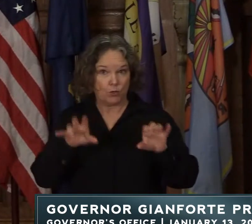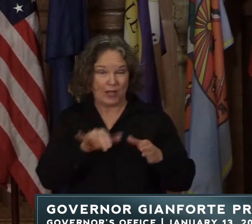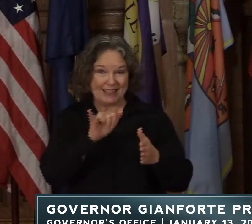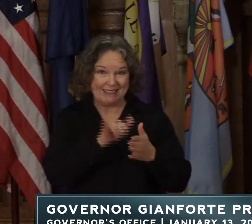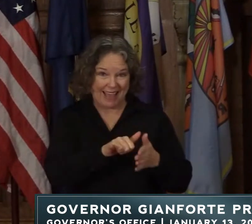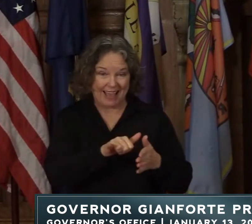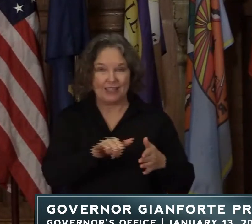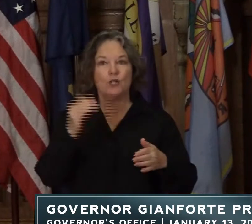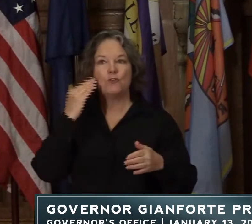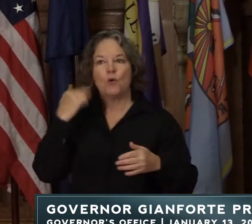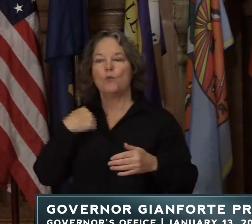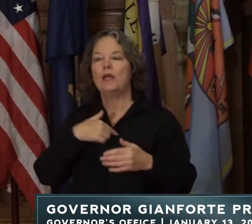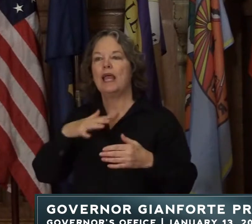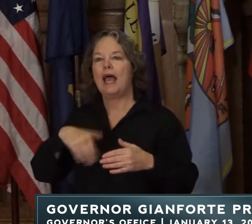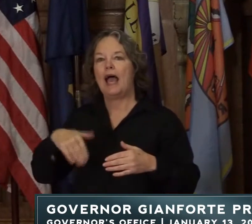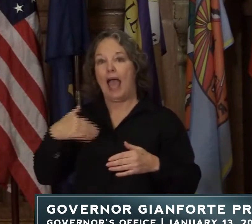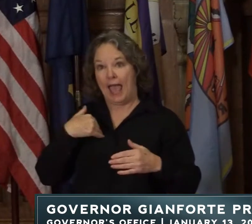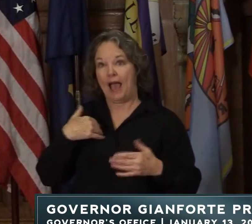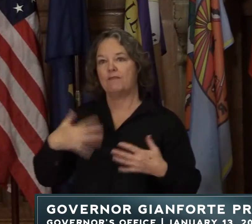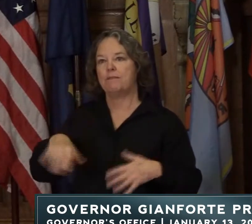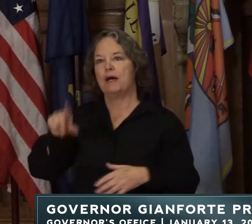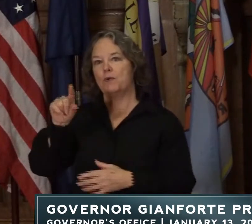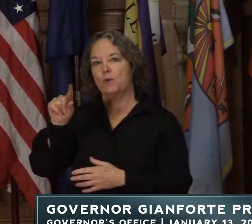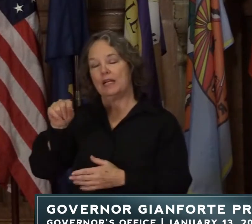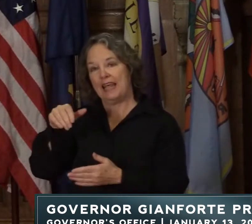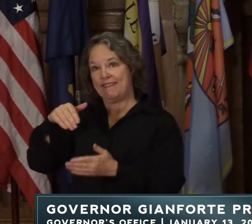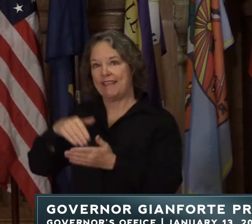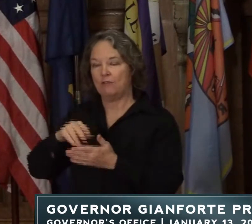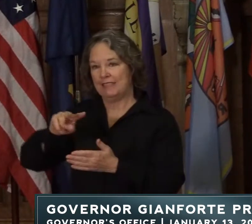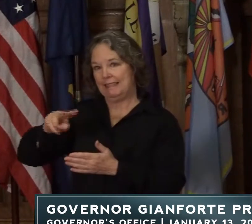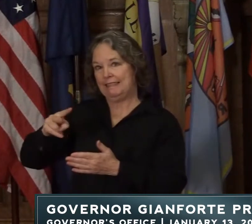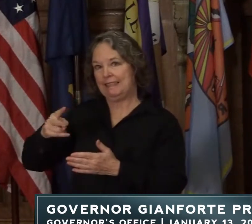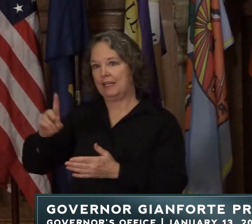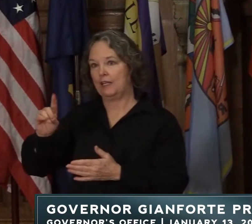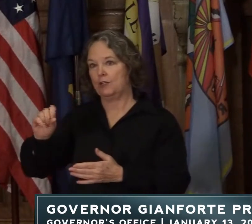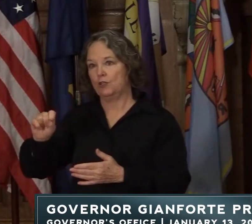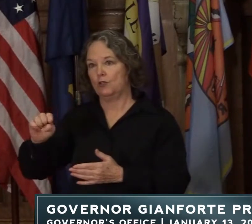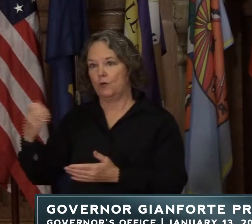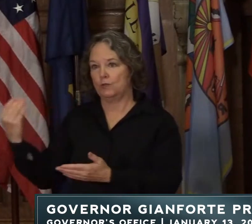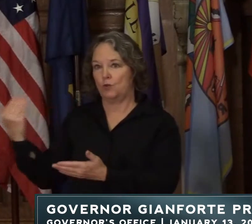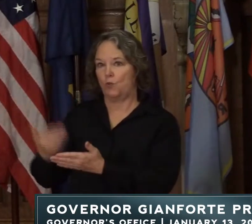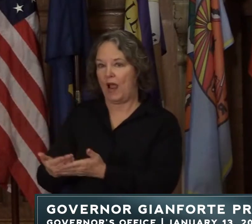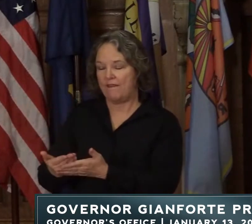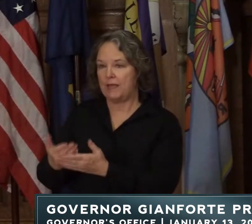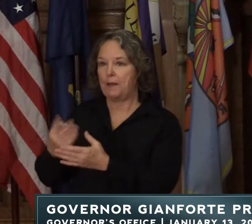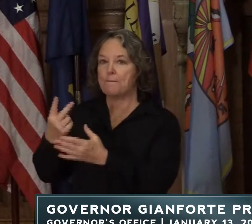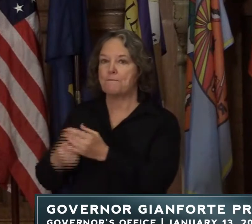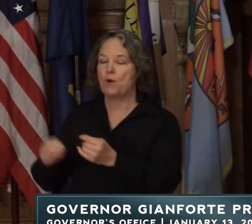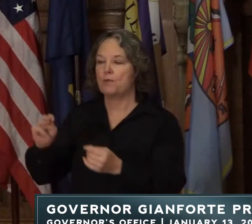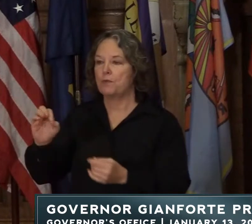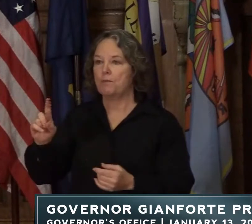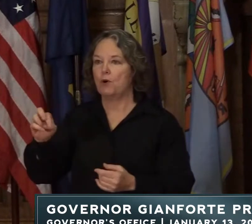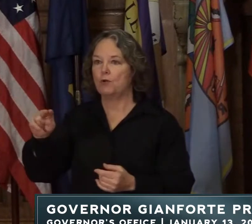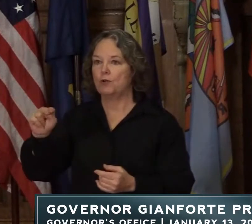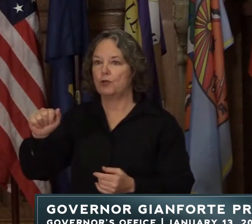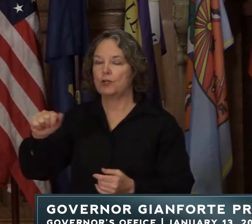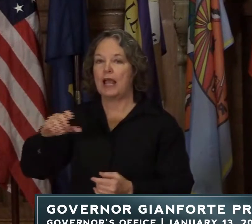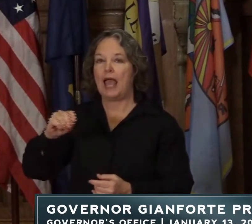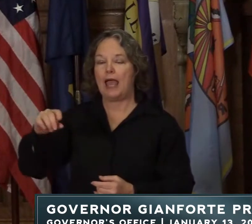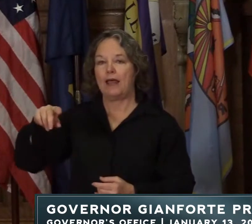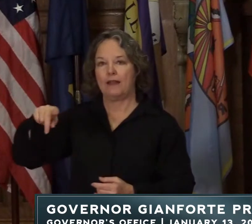that we've got about 20,000 second dose coming in of both Moderna and Pfizer. So as